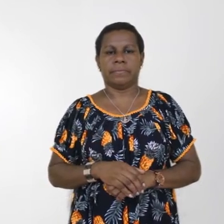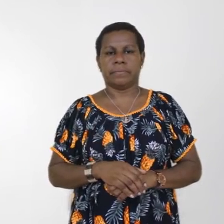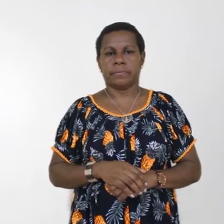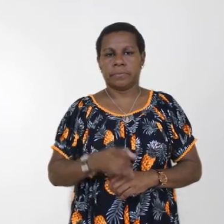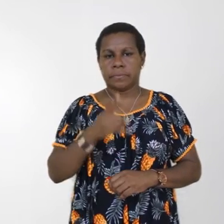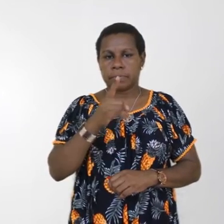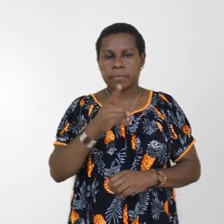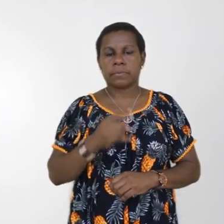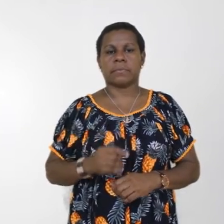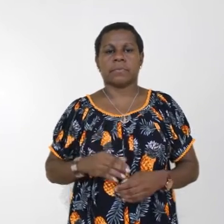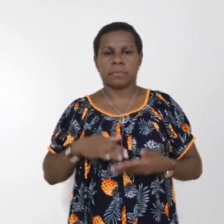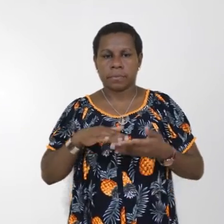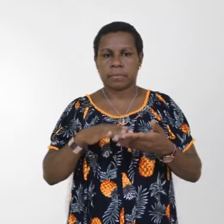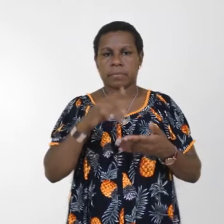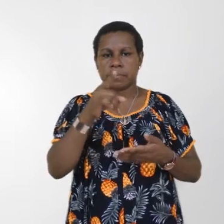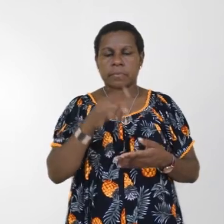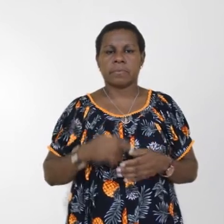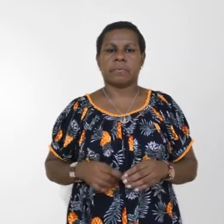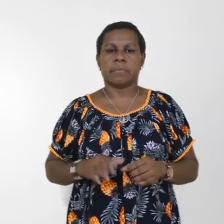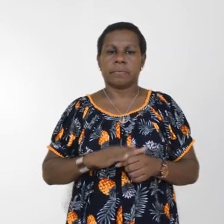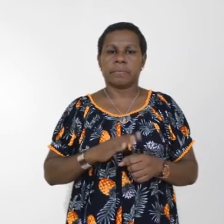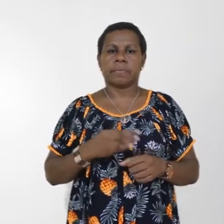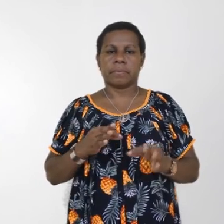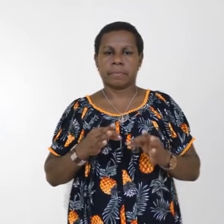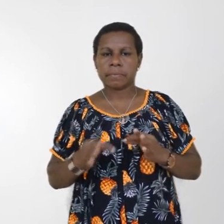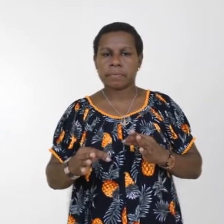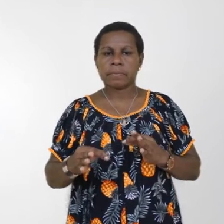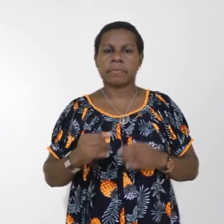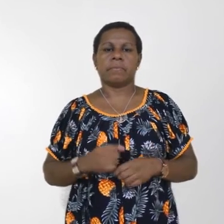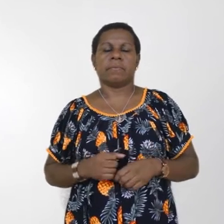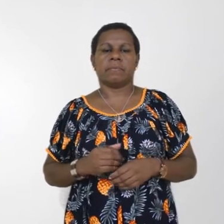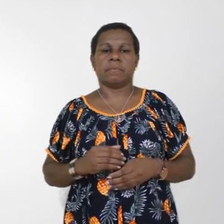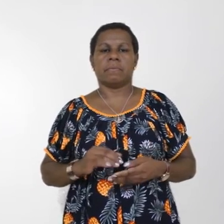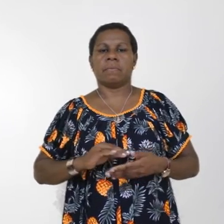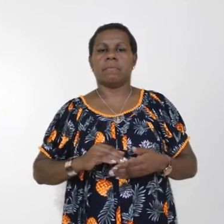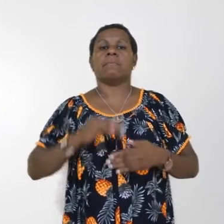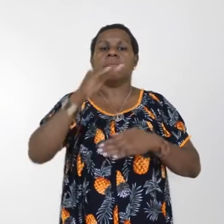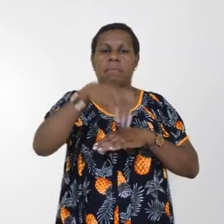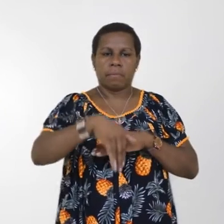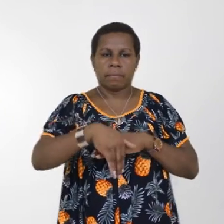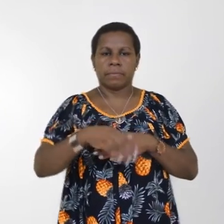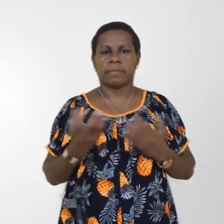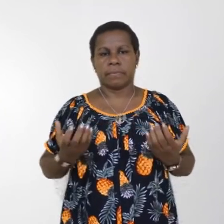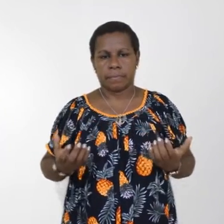it can alive him you long walking plain belong abrusim heavy belong Lenslide suppose any come up can.